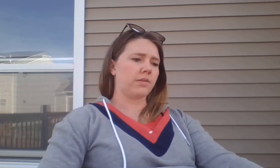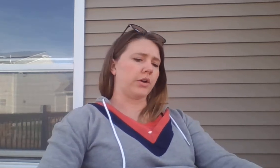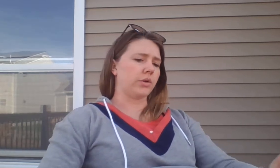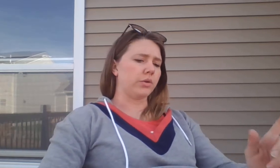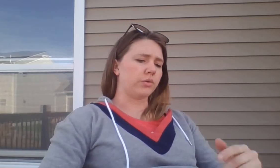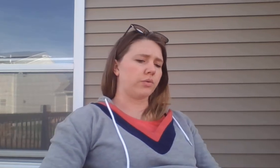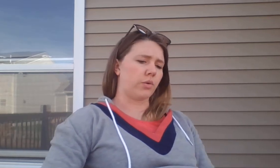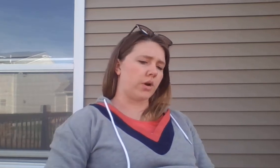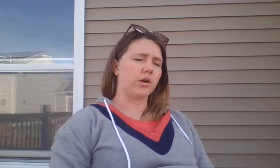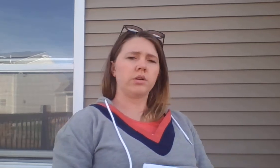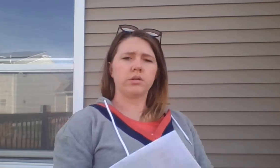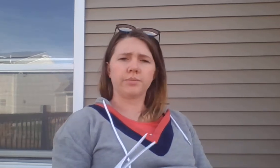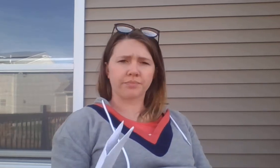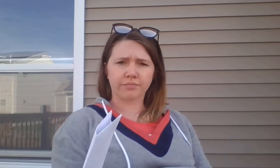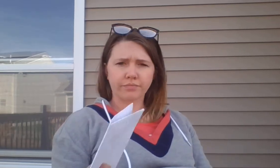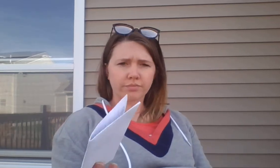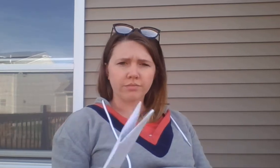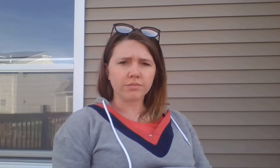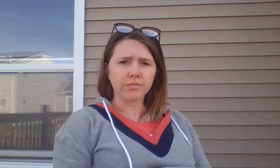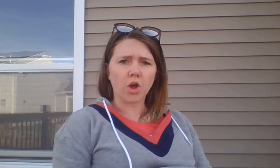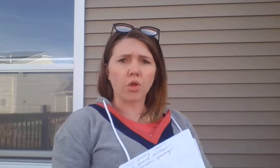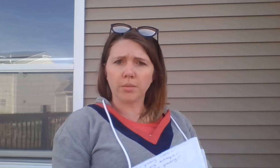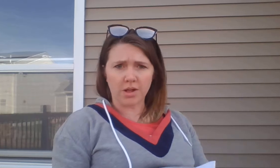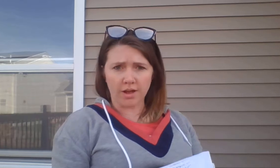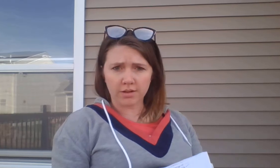classifier you use for alarm clock?